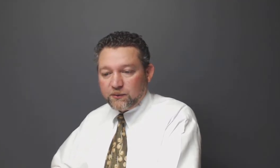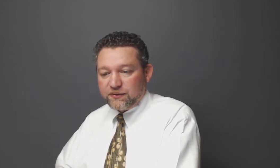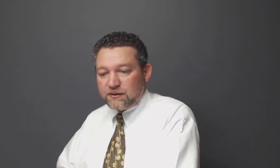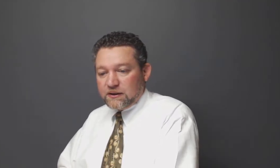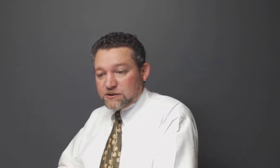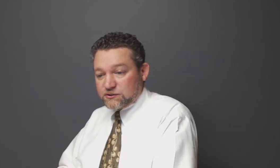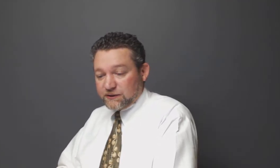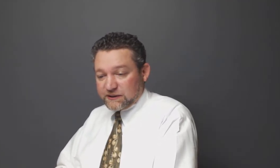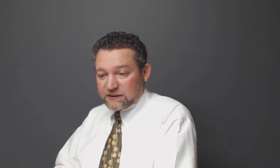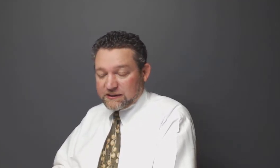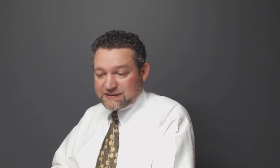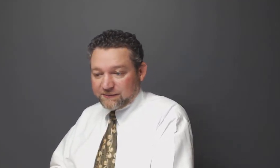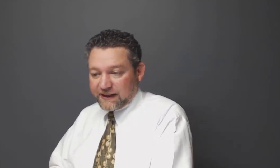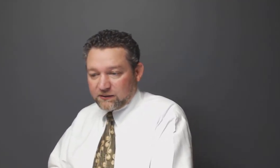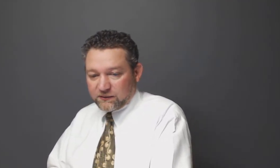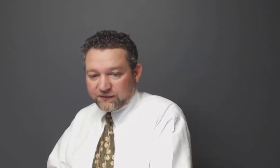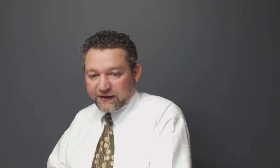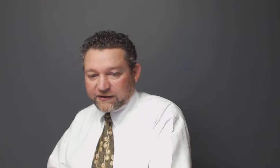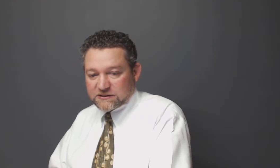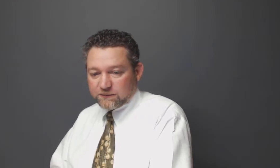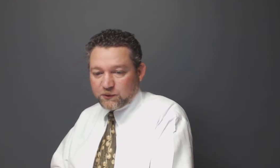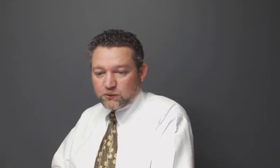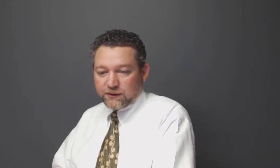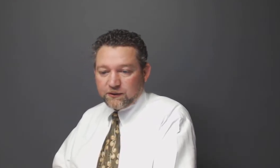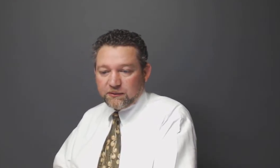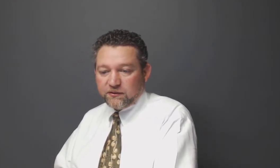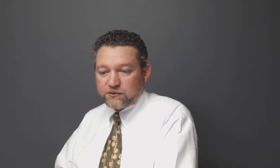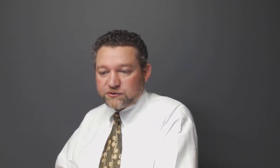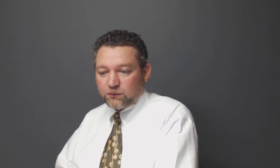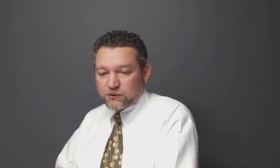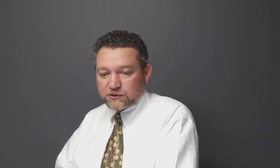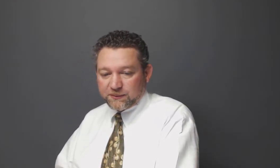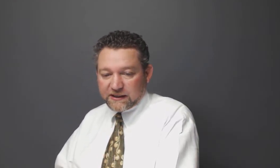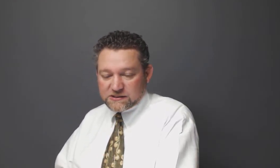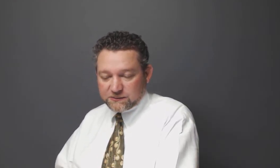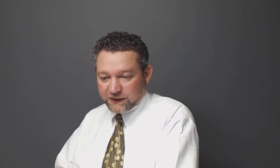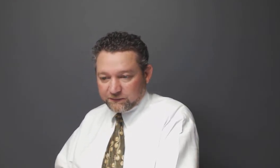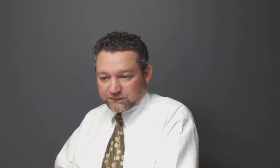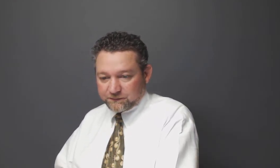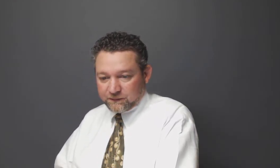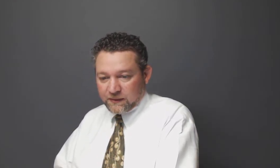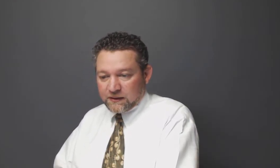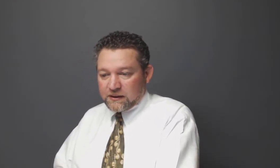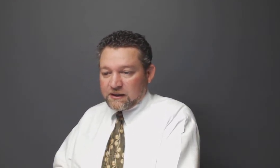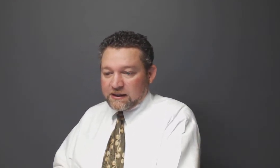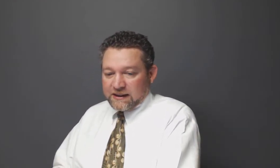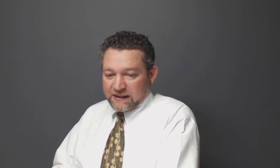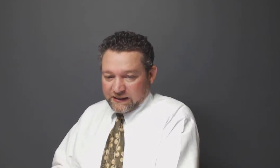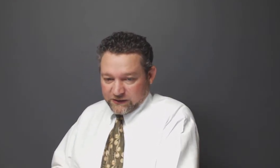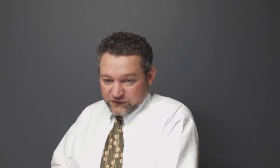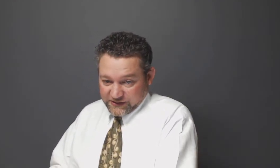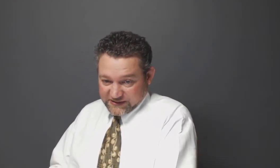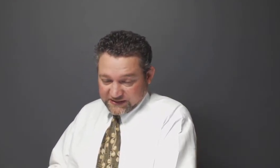with strength unto the battle. Thou hast subdued unto me those that rose up against me. You're going to see